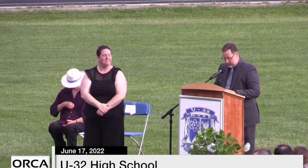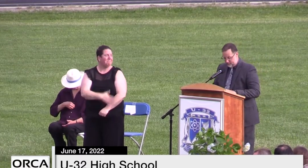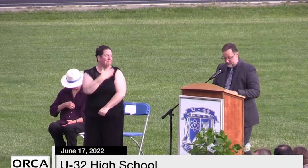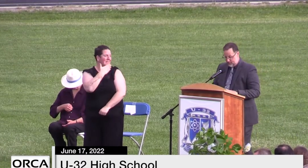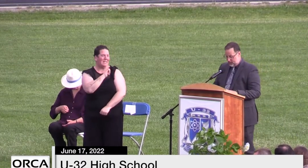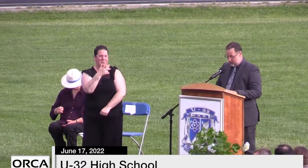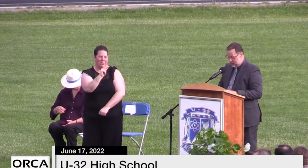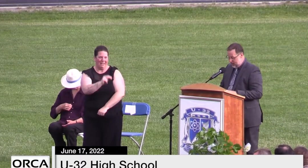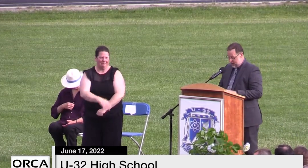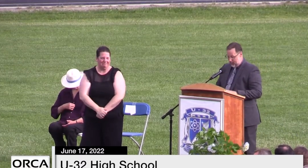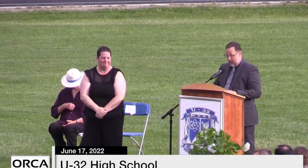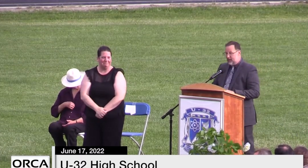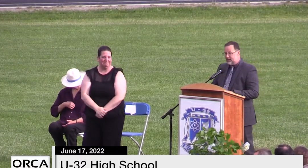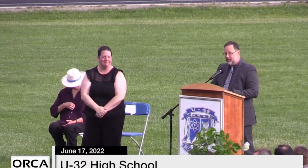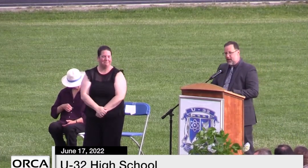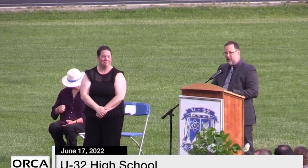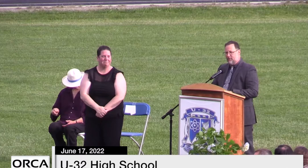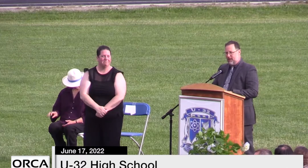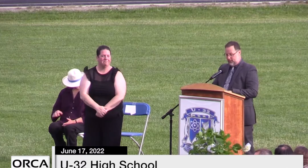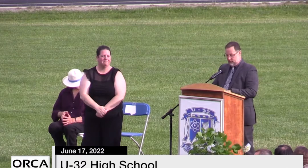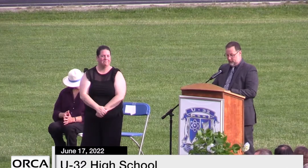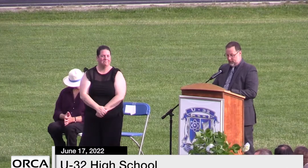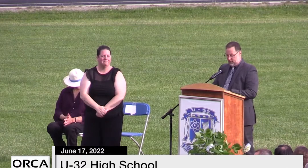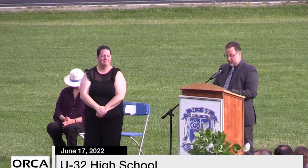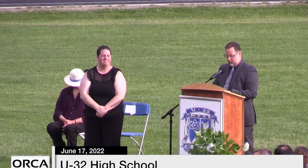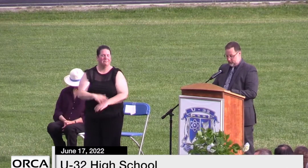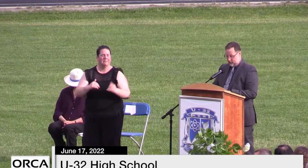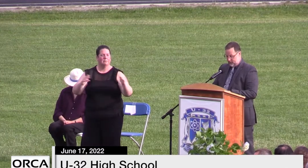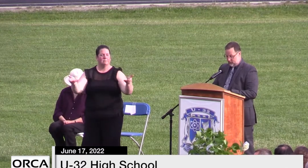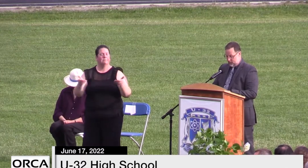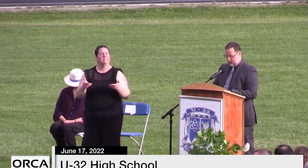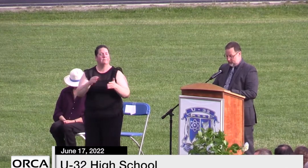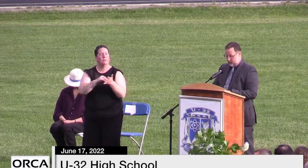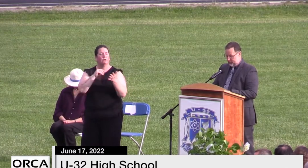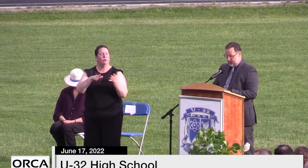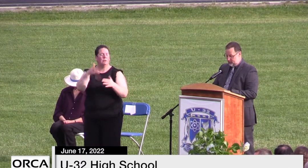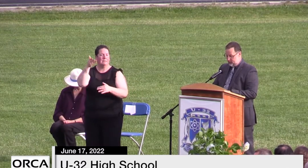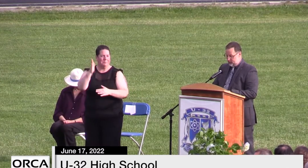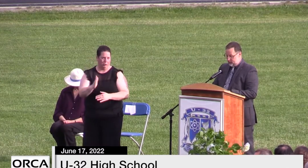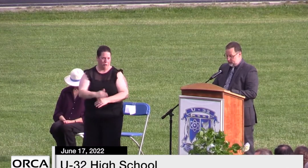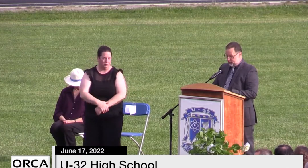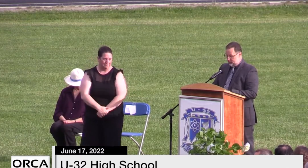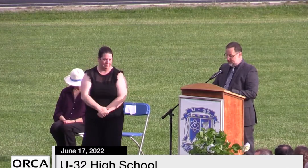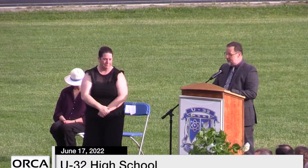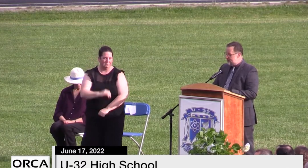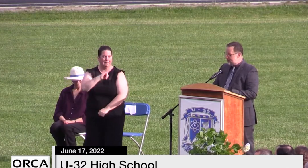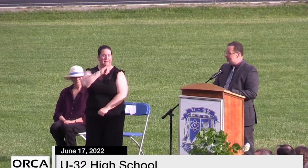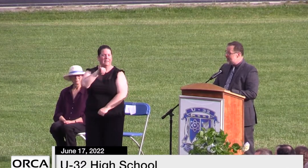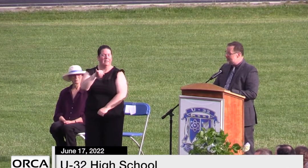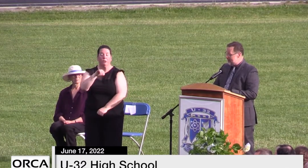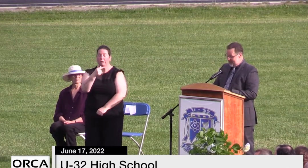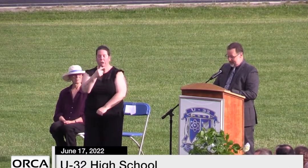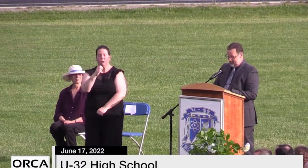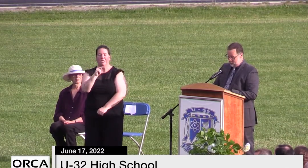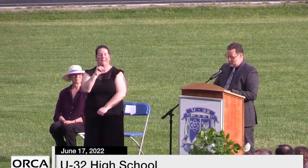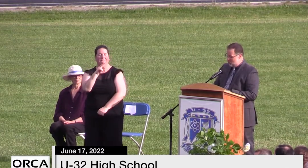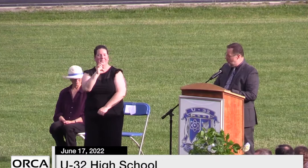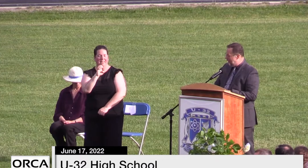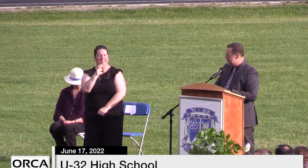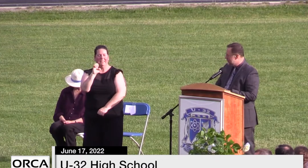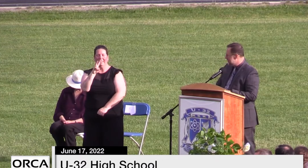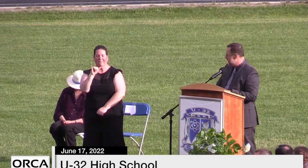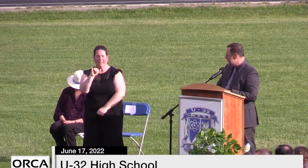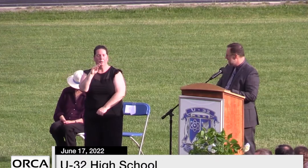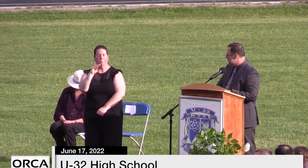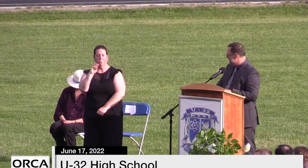Thank you, Jen. At this time, I would like to invite our student speaker up to the stand, Genevieve Evie